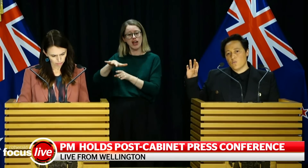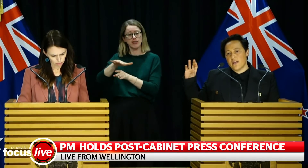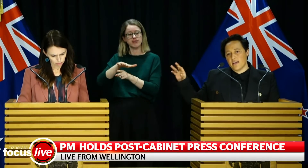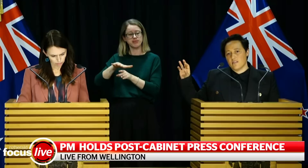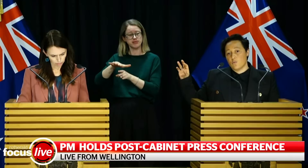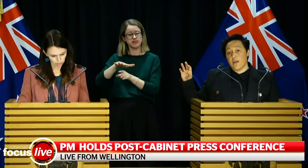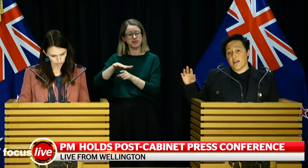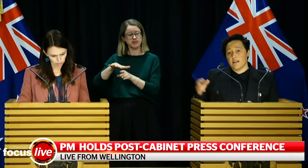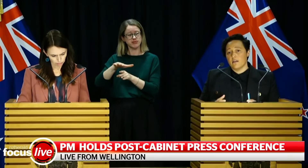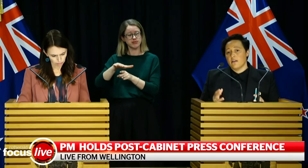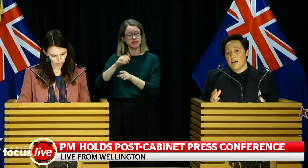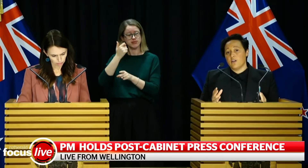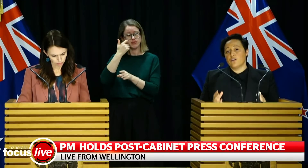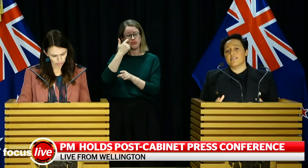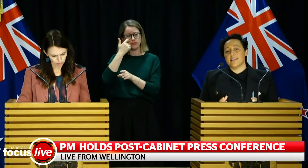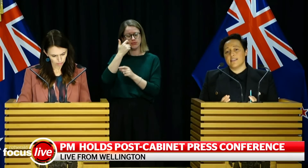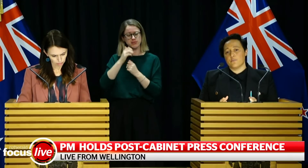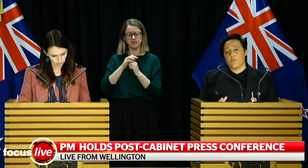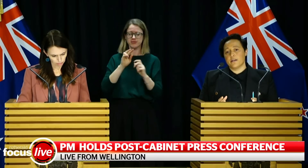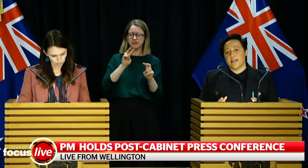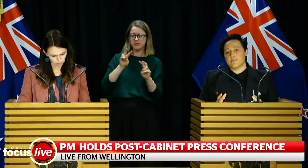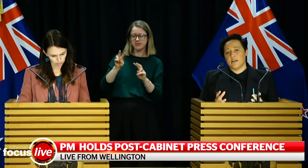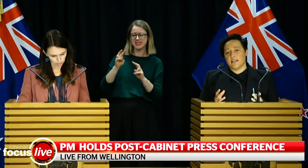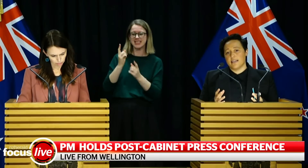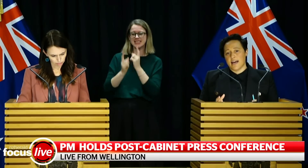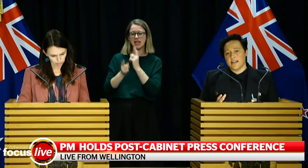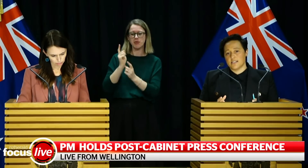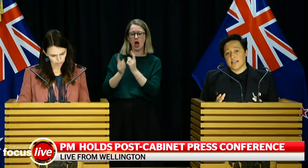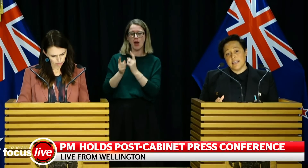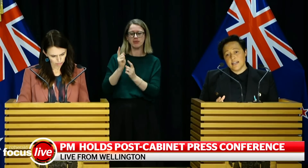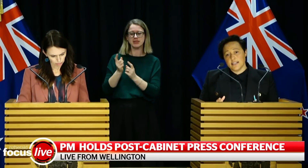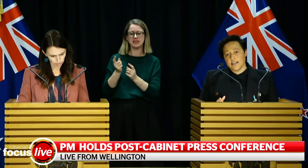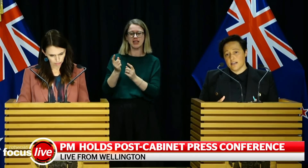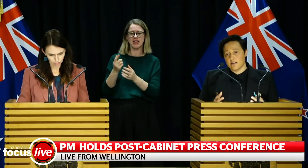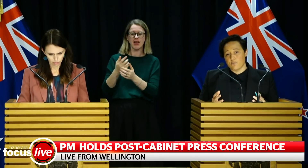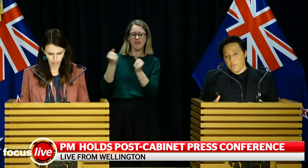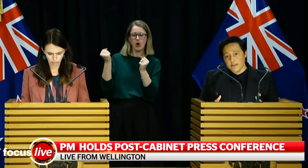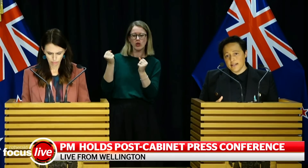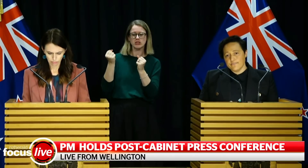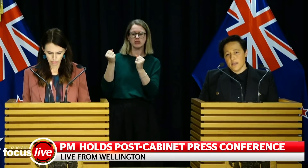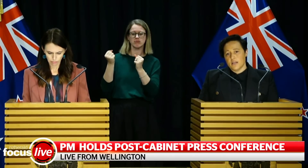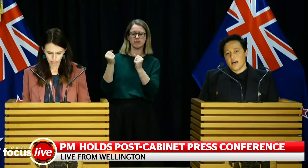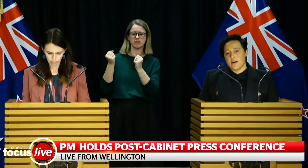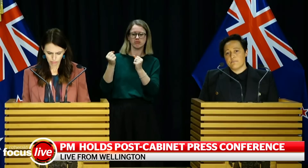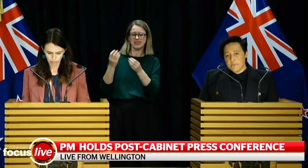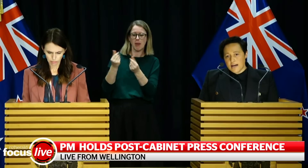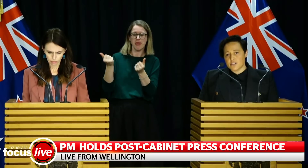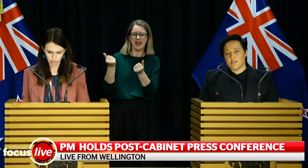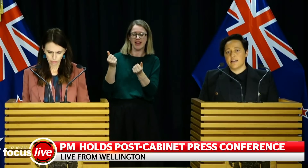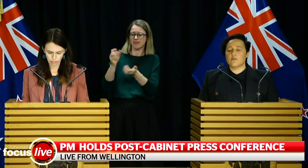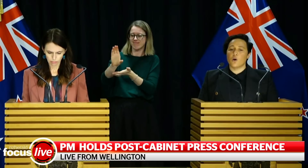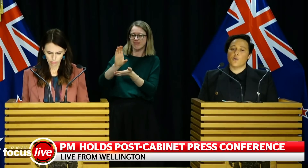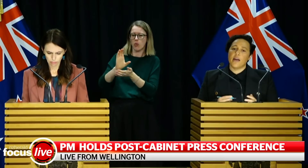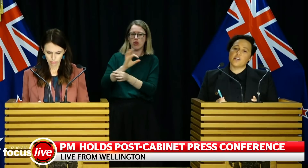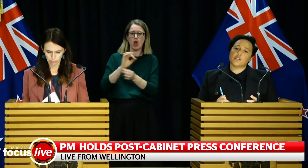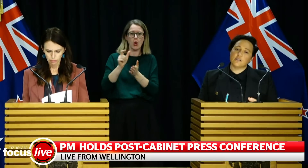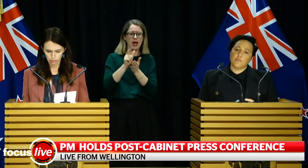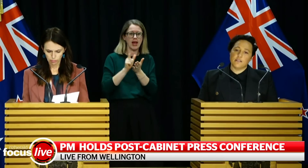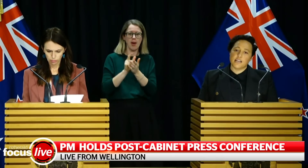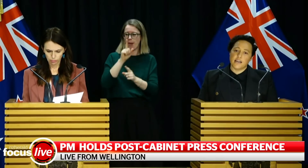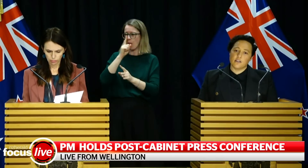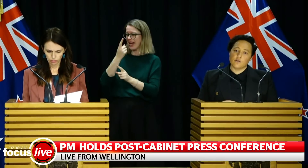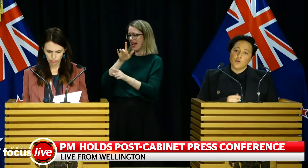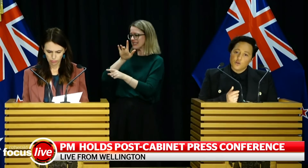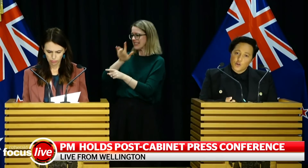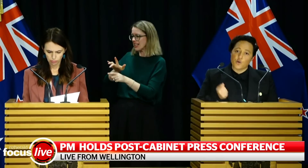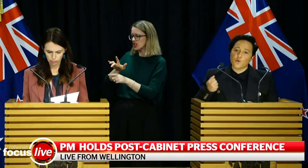where you can see that property has been gained illegally and improperly, but that no action can